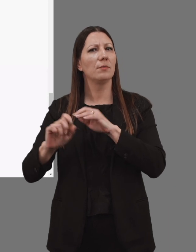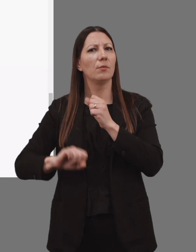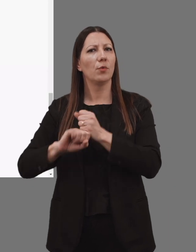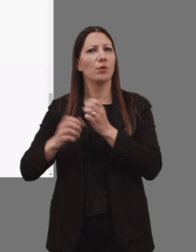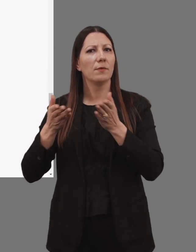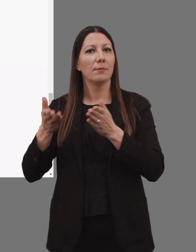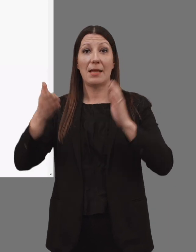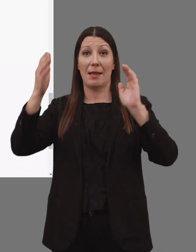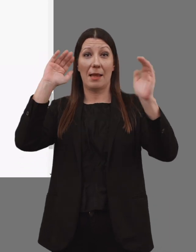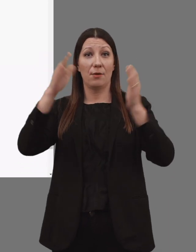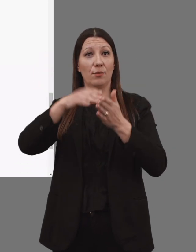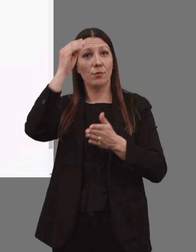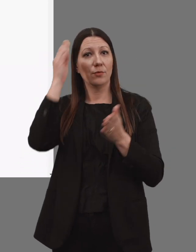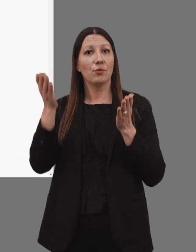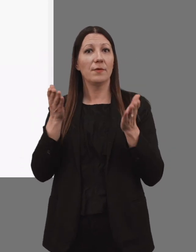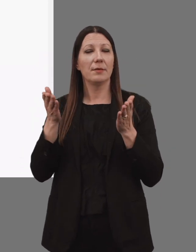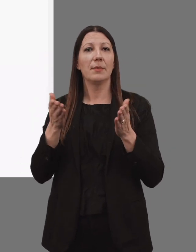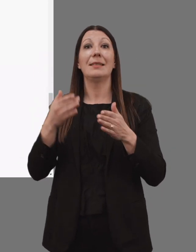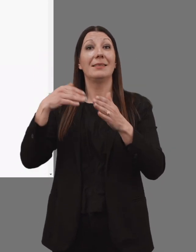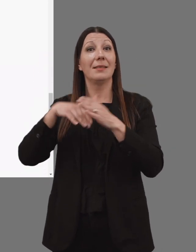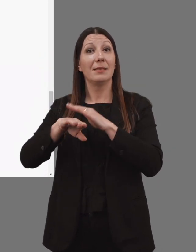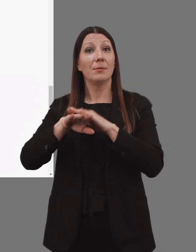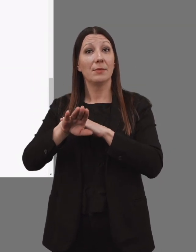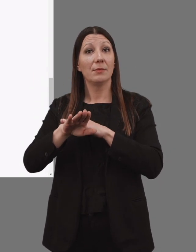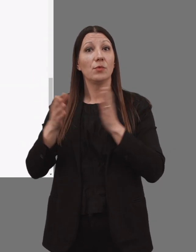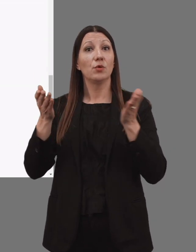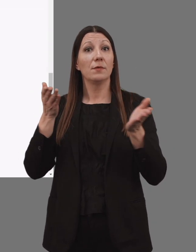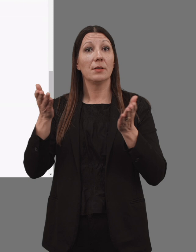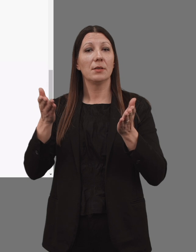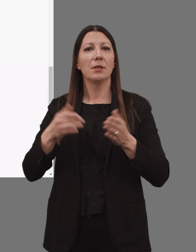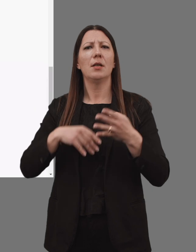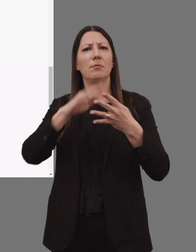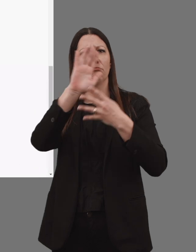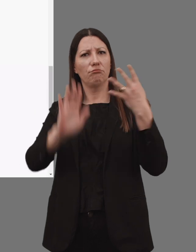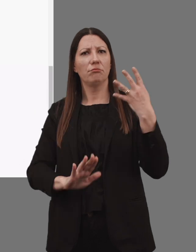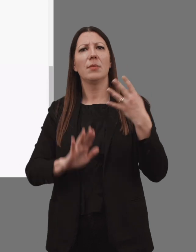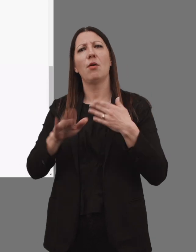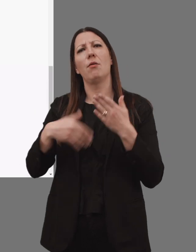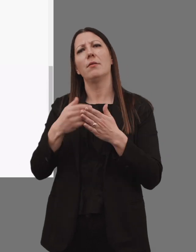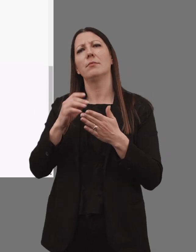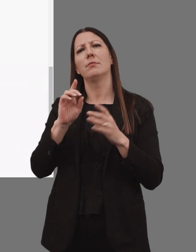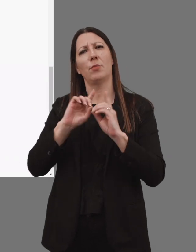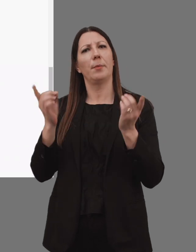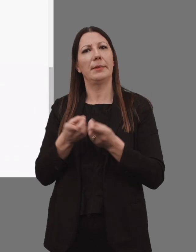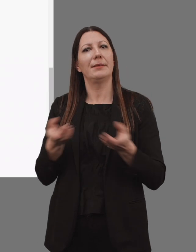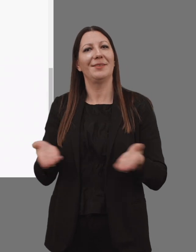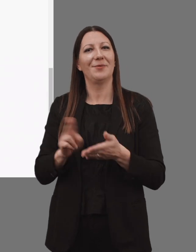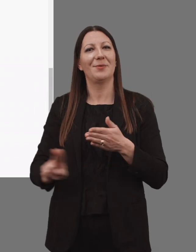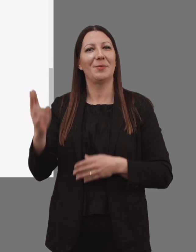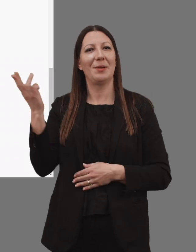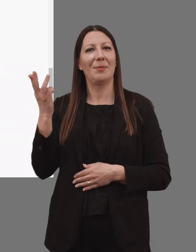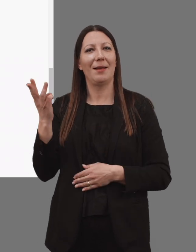services, and accessibility services. So these are all departments within the university that offer resources for